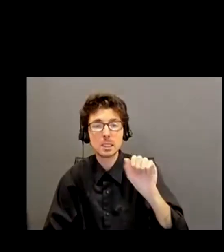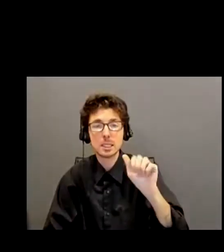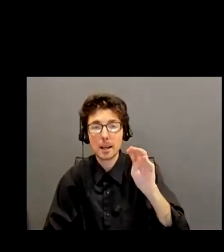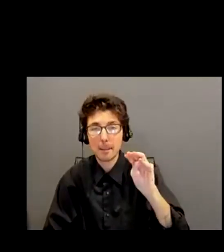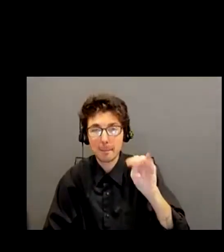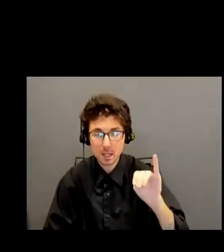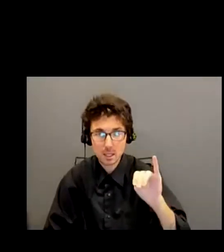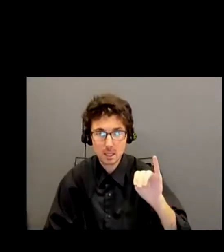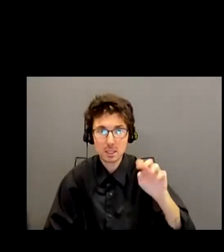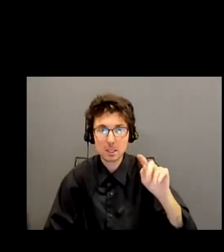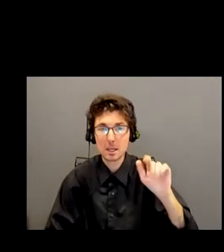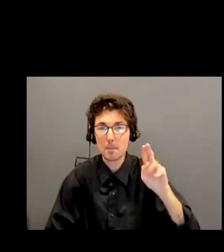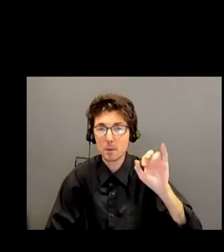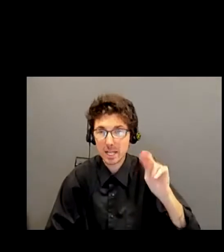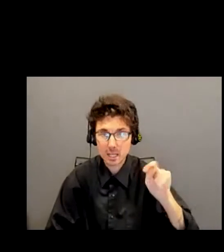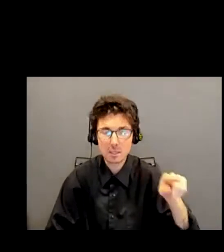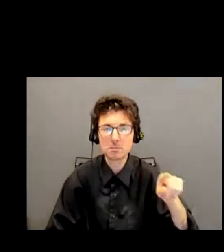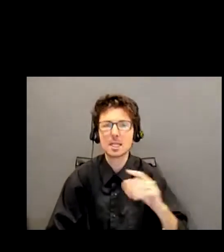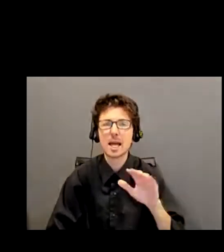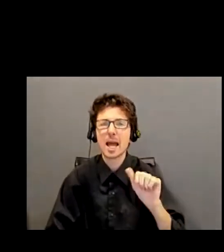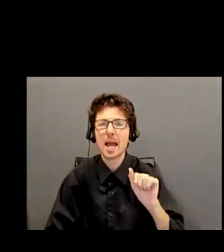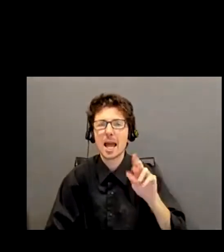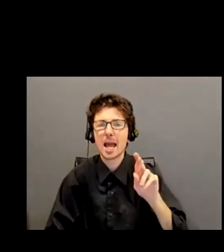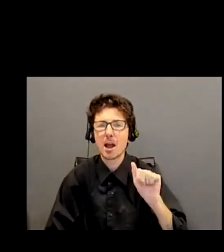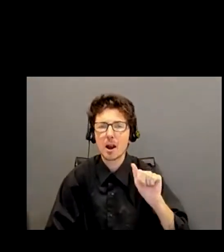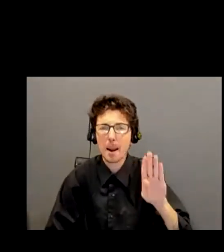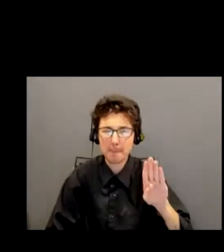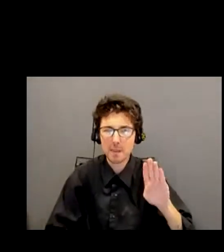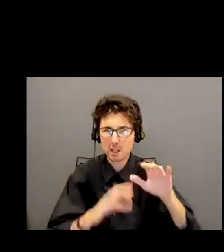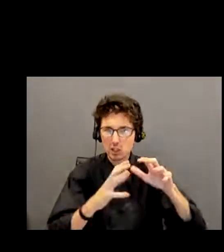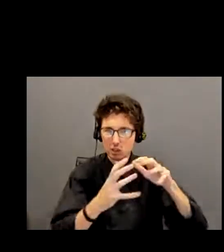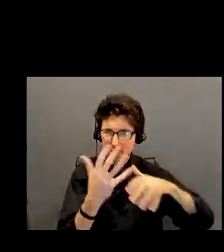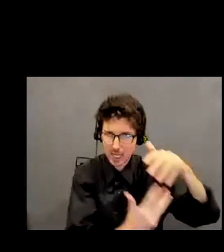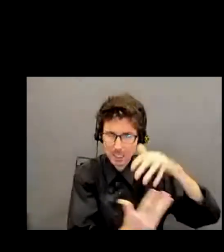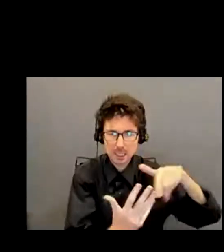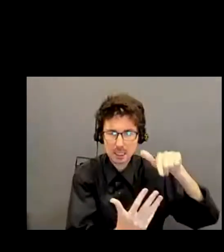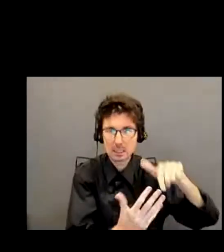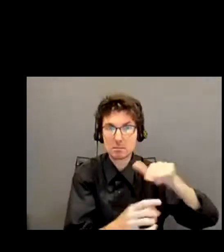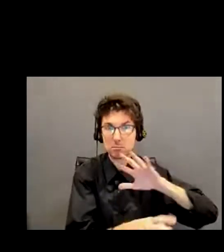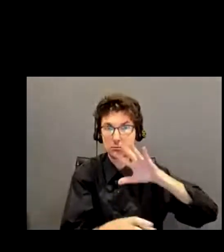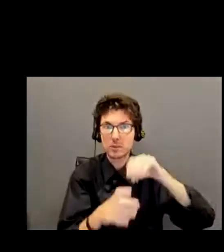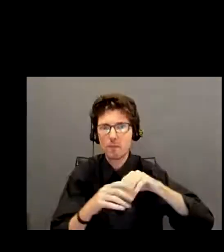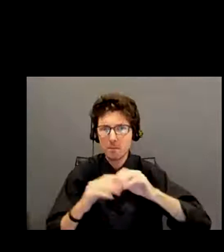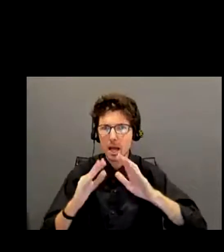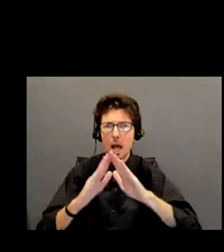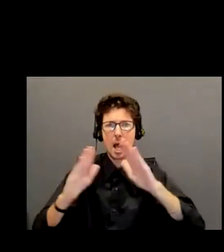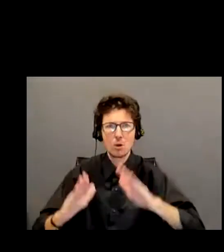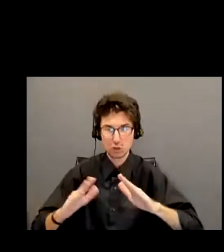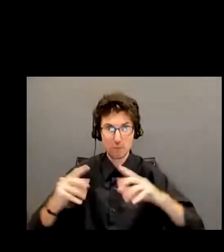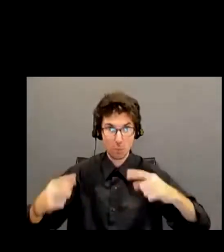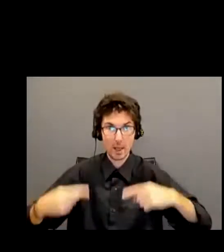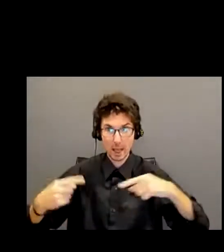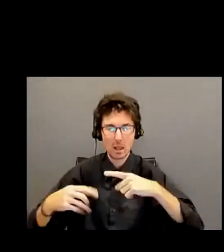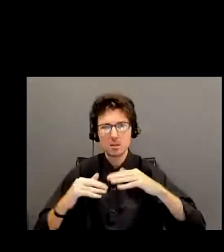Arab Society in Wadi Ara of Beit Gilgalim. Sami has been with the House of Wheels for more than